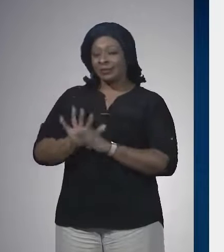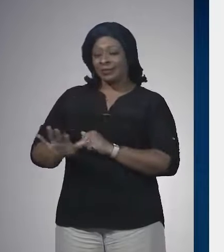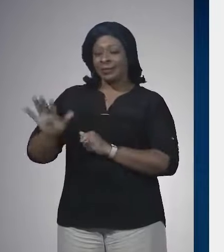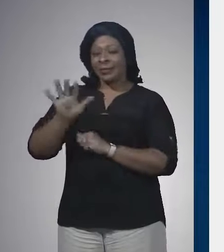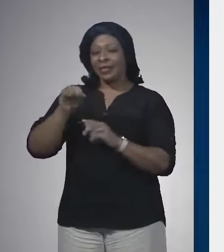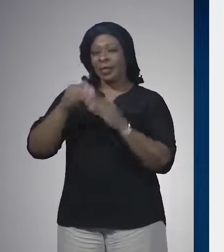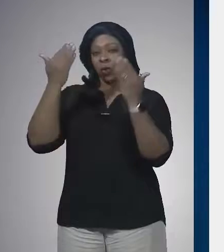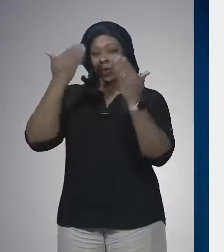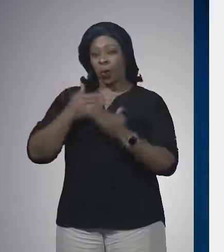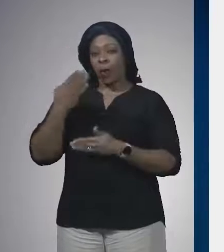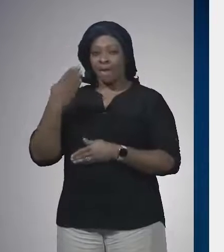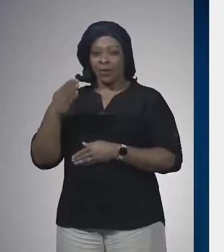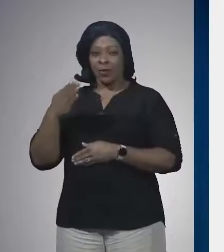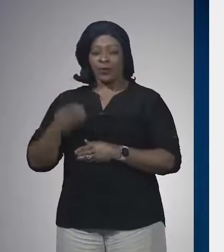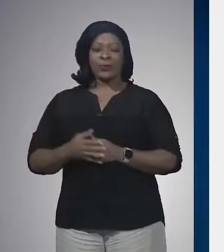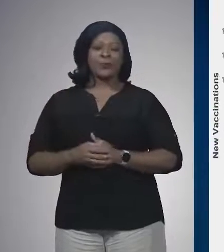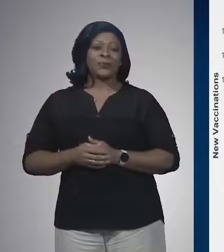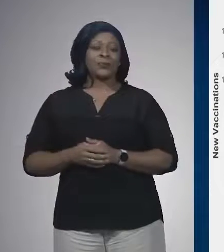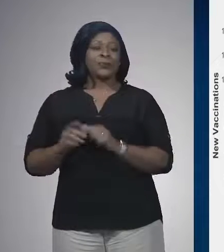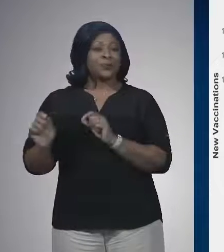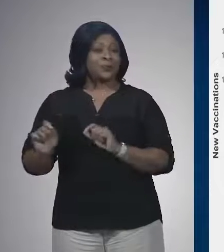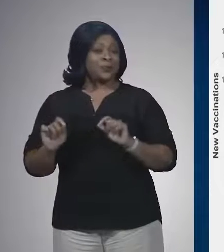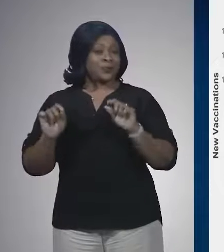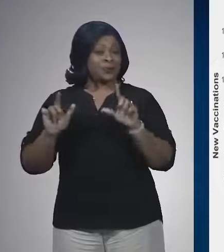in the darker blue. Next slide.